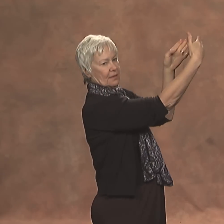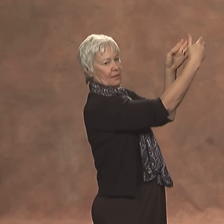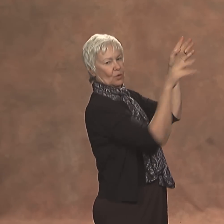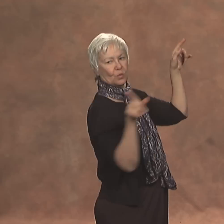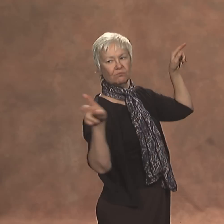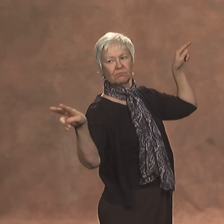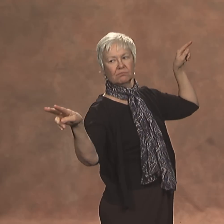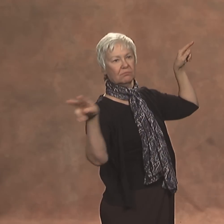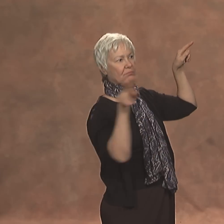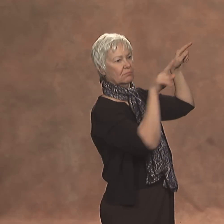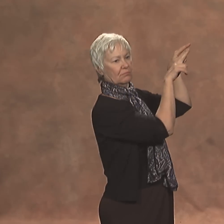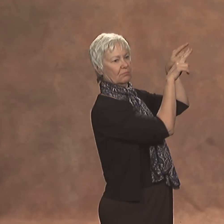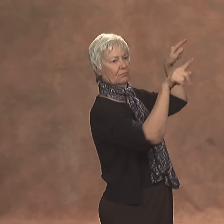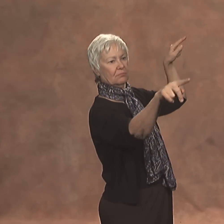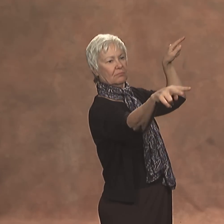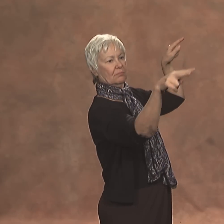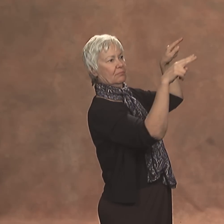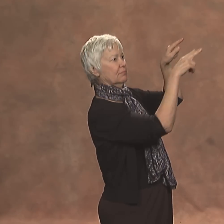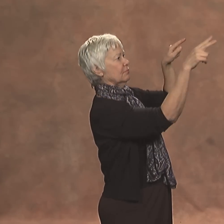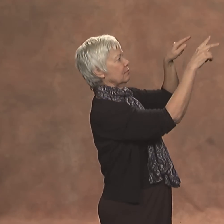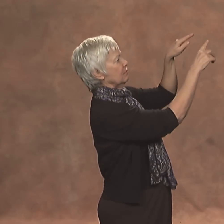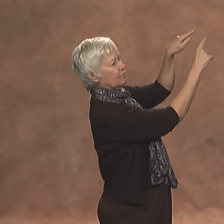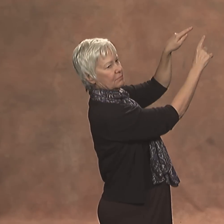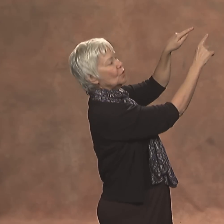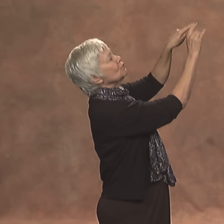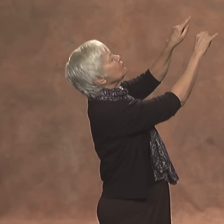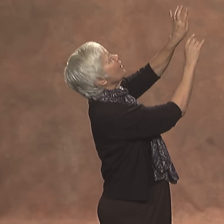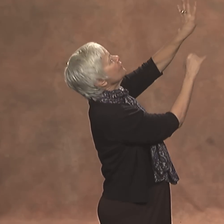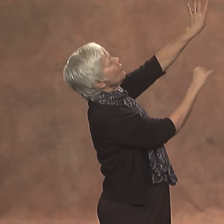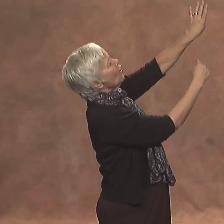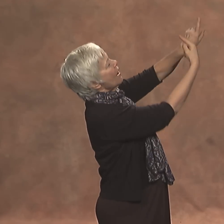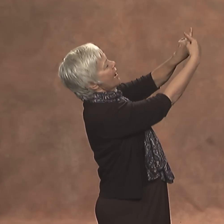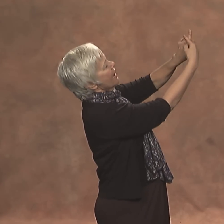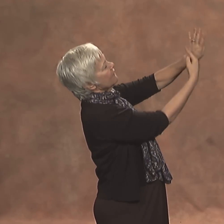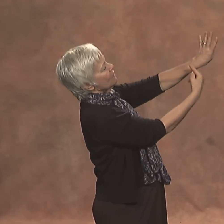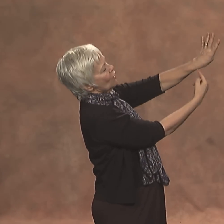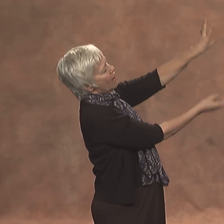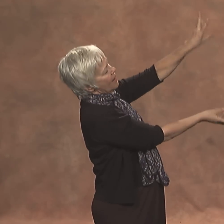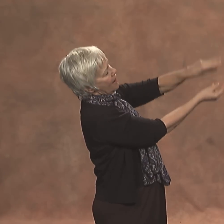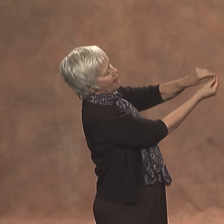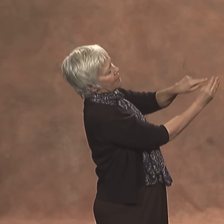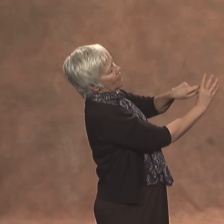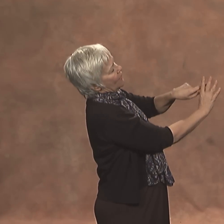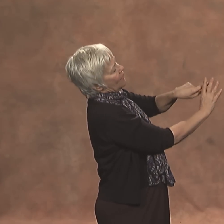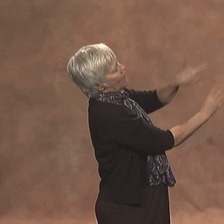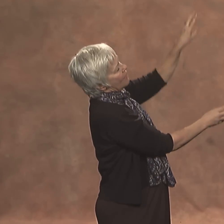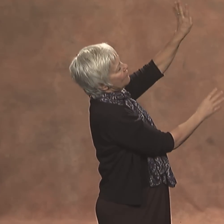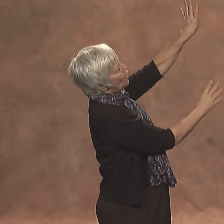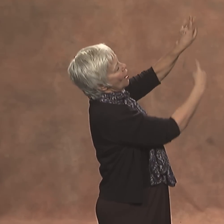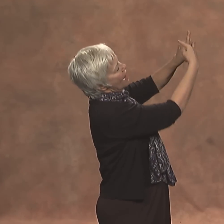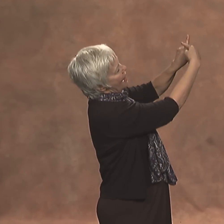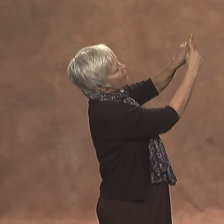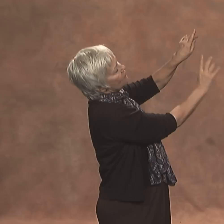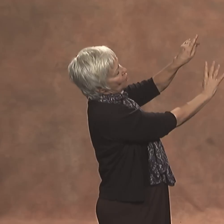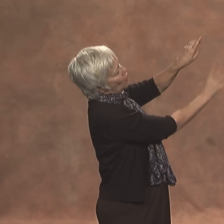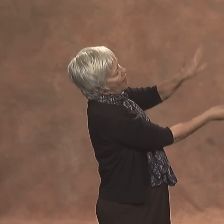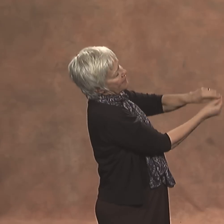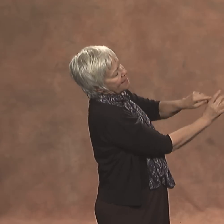contact with the students themselves, because that is how you know that they have access to both you and the information on the board.